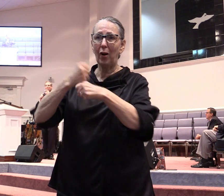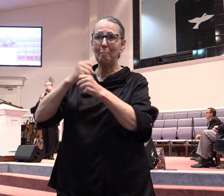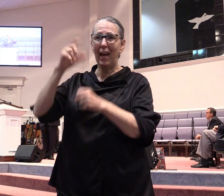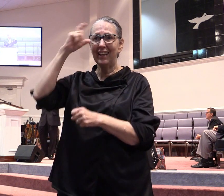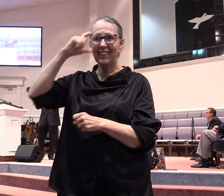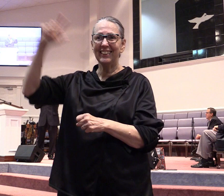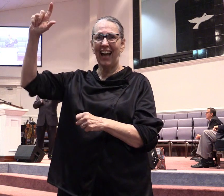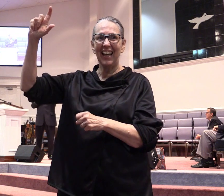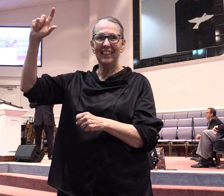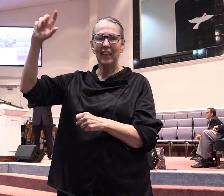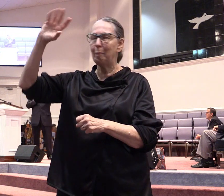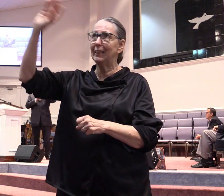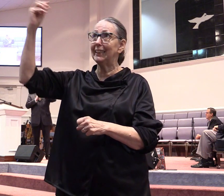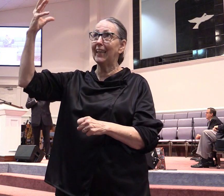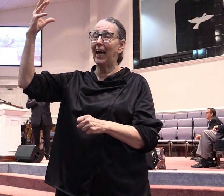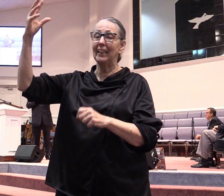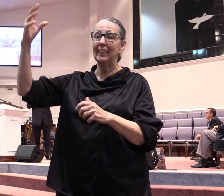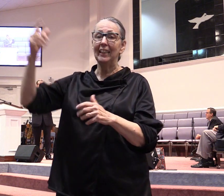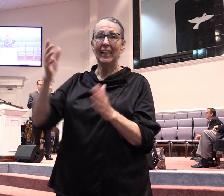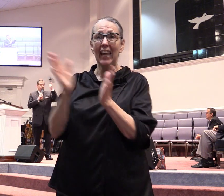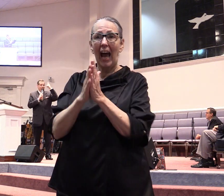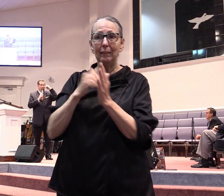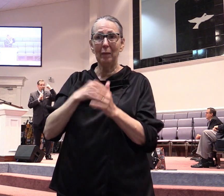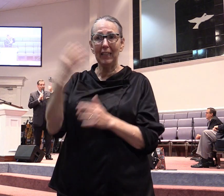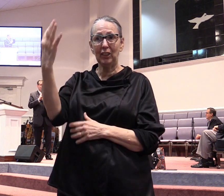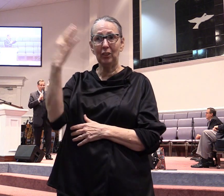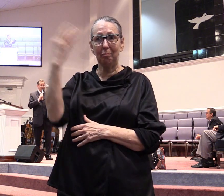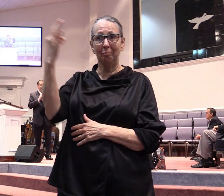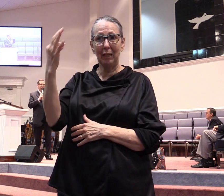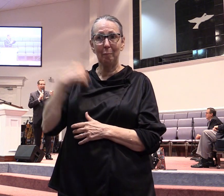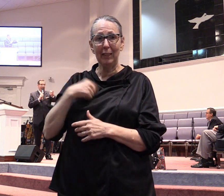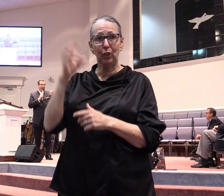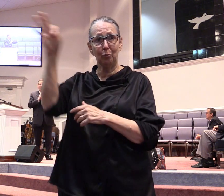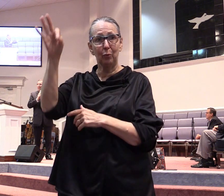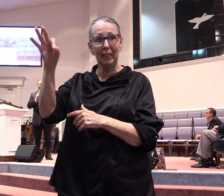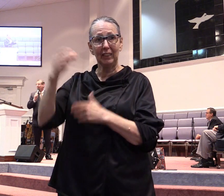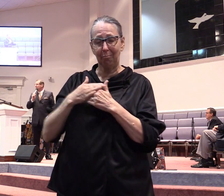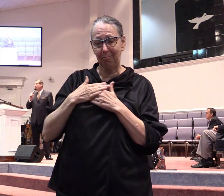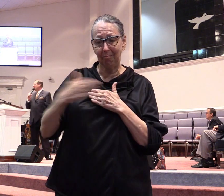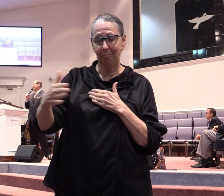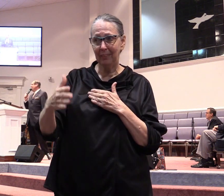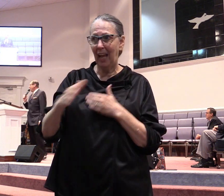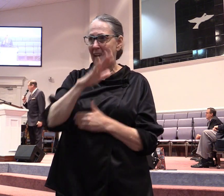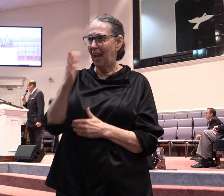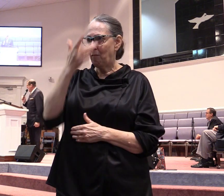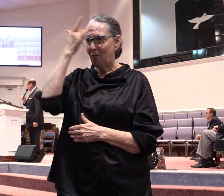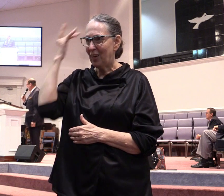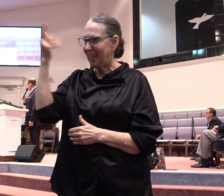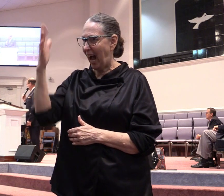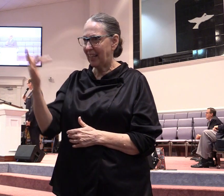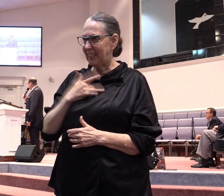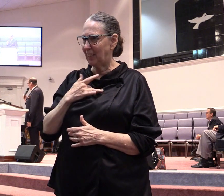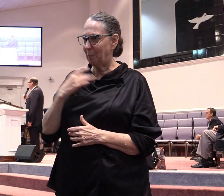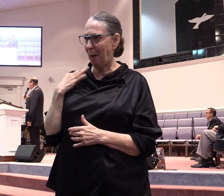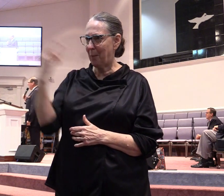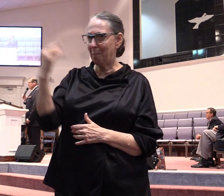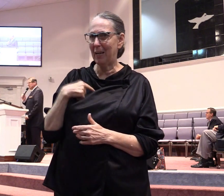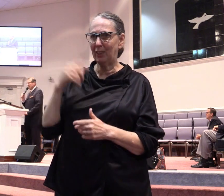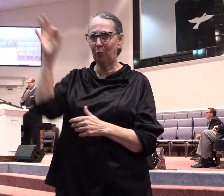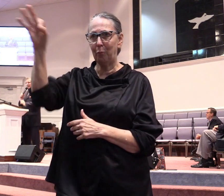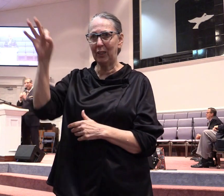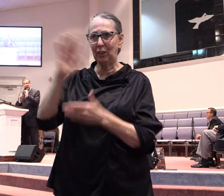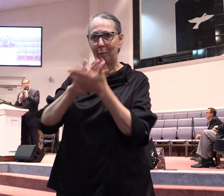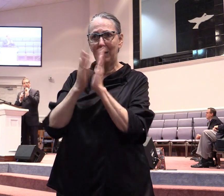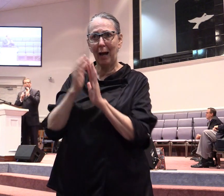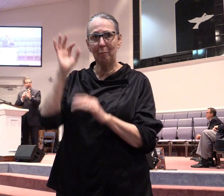sun, heard the voice of God ask me to preach the gospel for the rest of my life. And I'll never forget that night, as the Lord